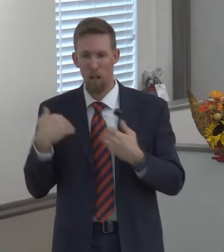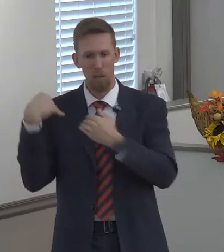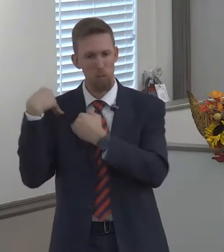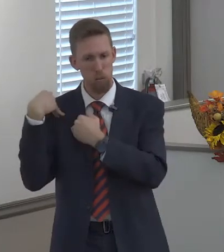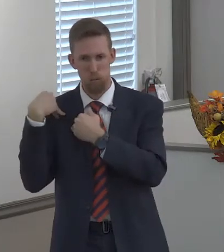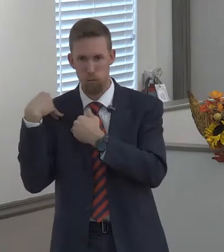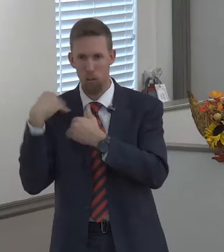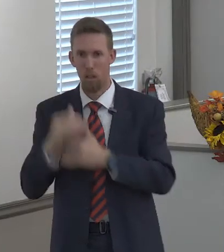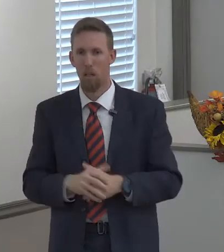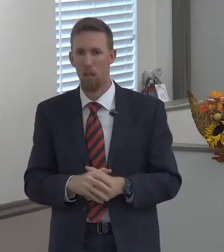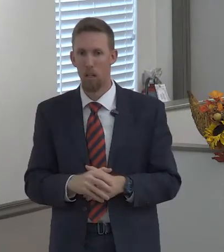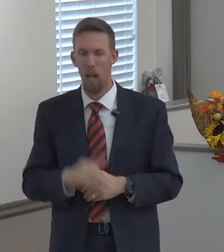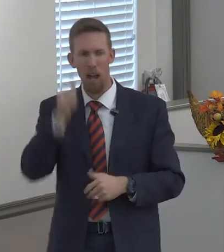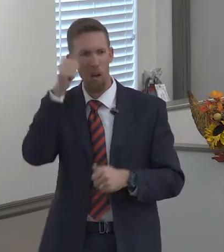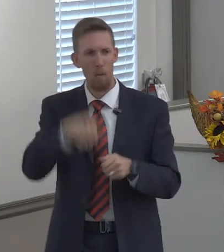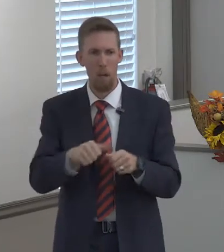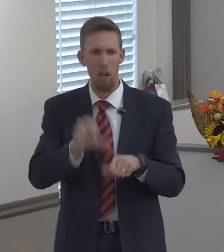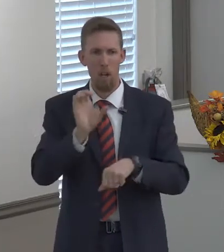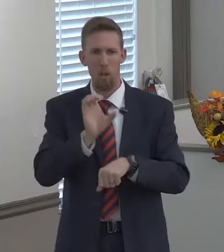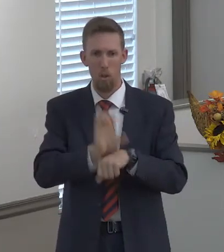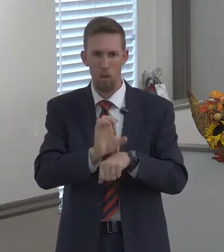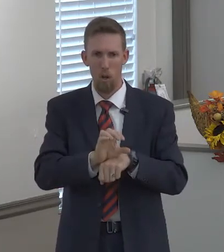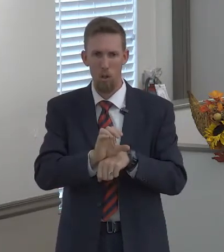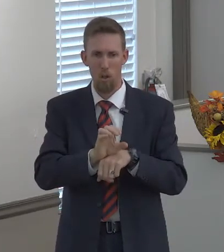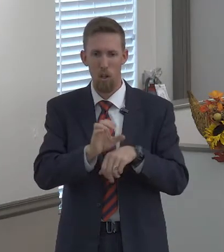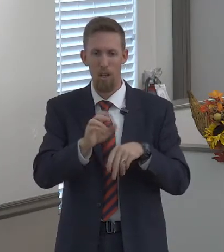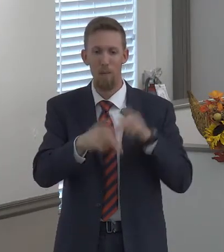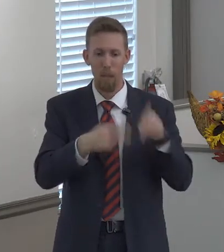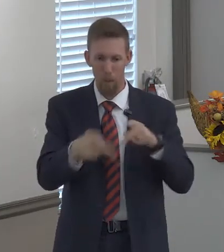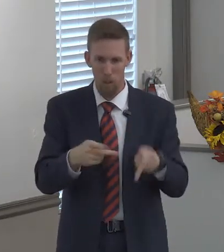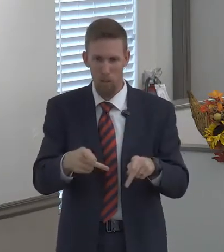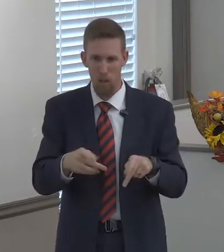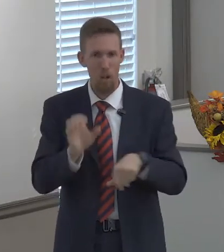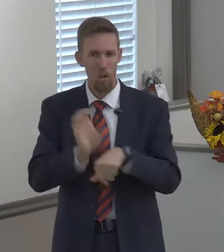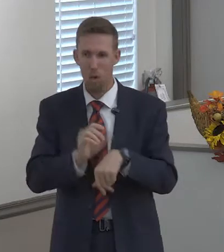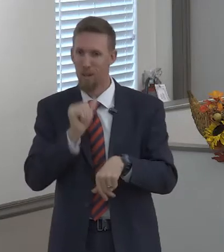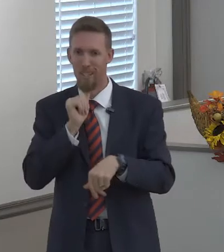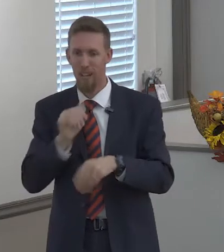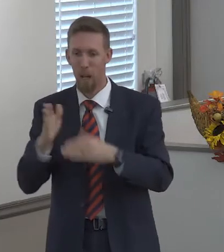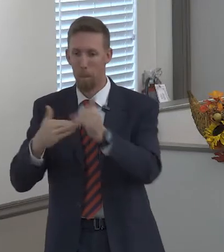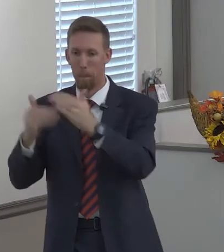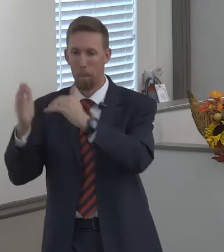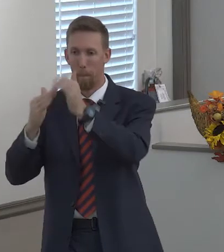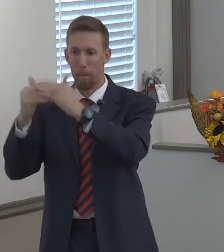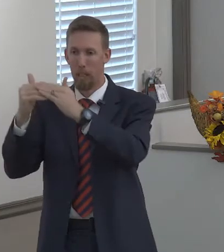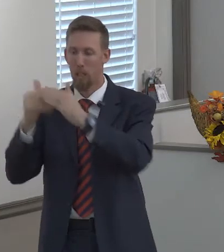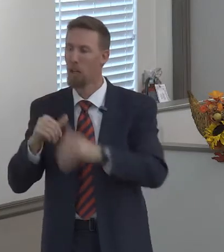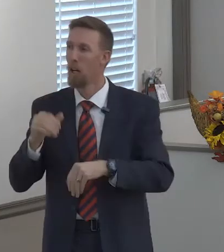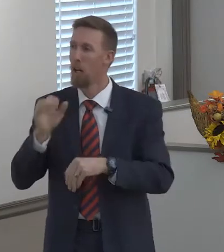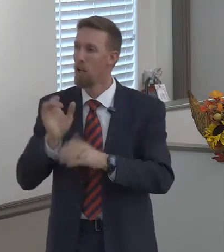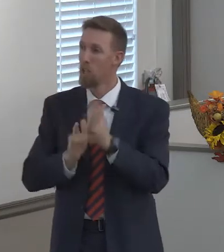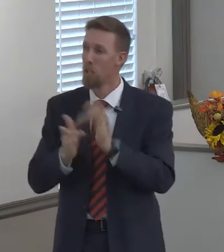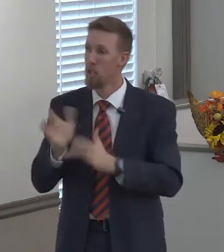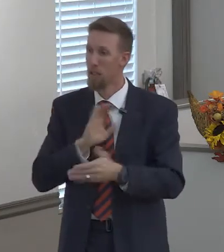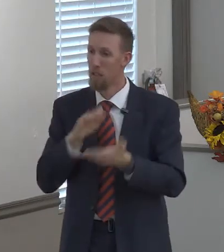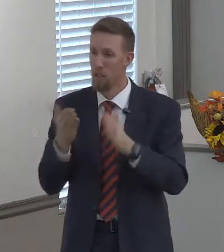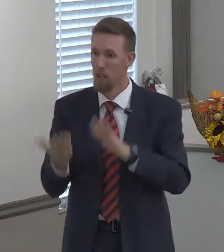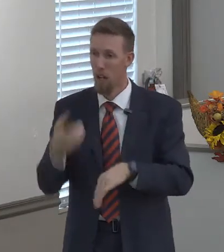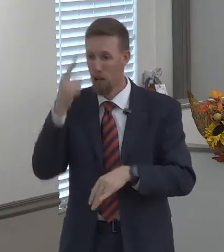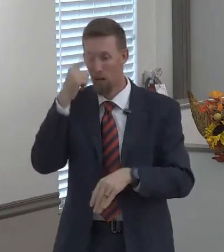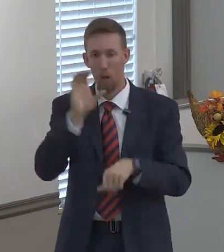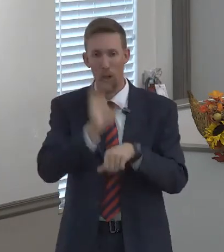But we ought to thank God for a good church. And here's what the Lord says in Ephesians 5:25. He says, husbands,